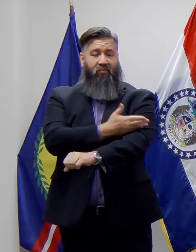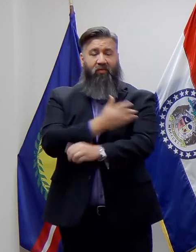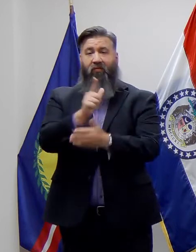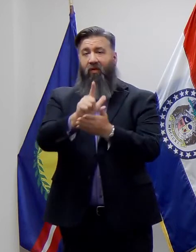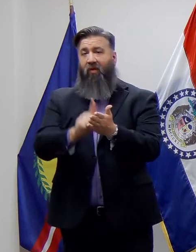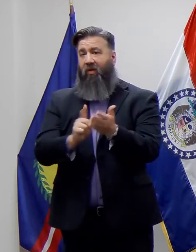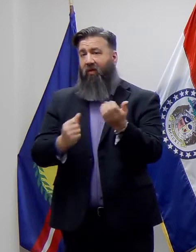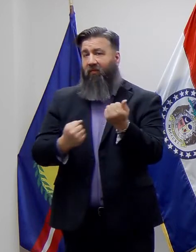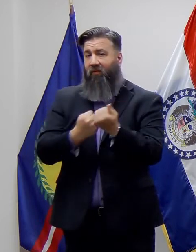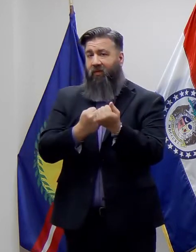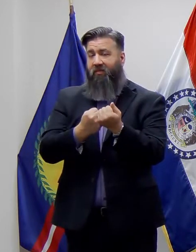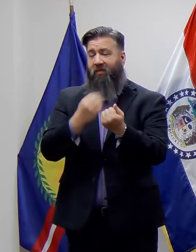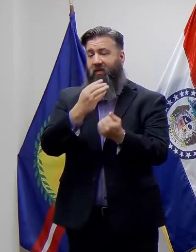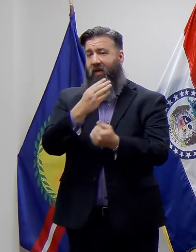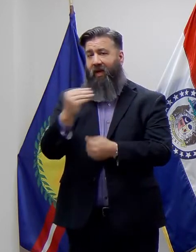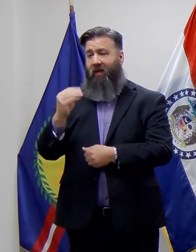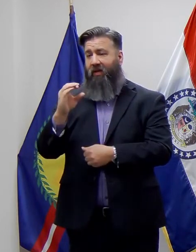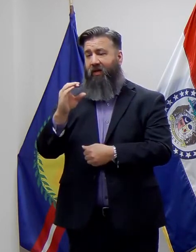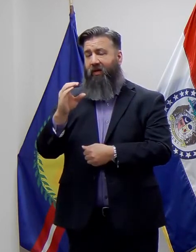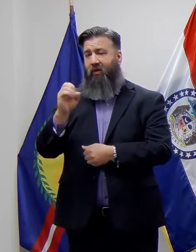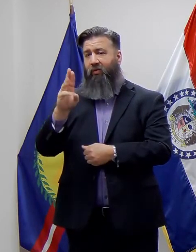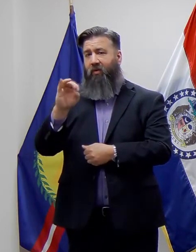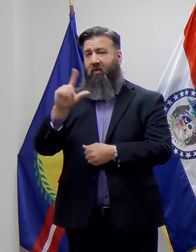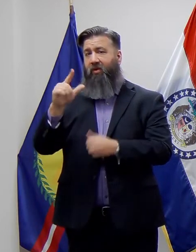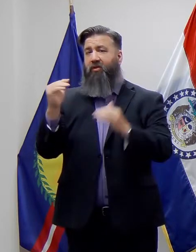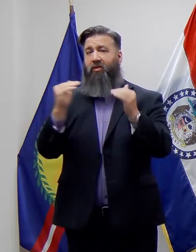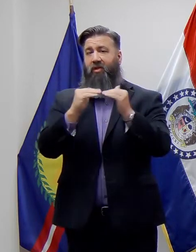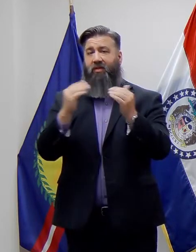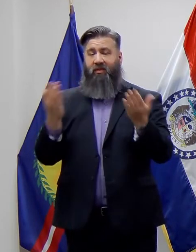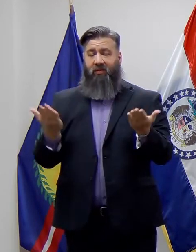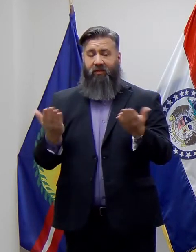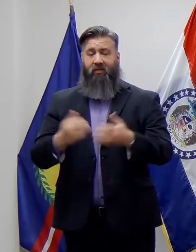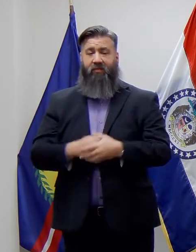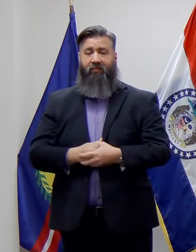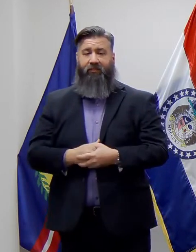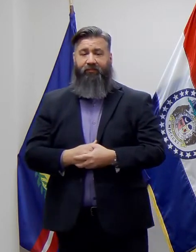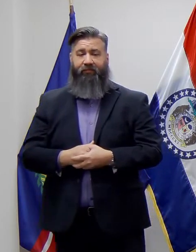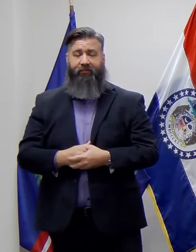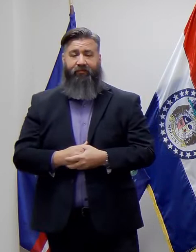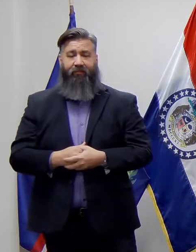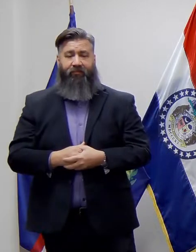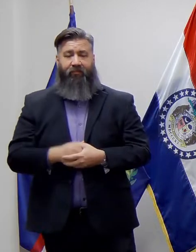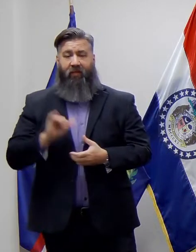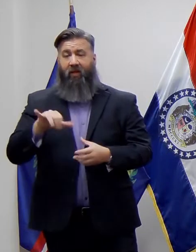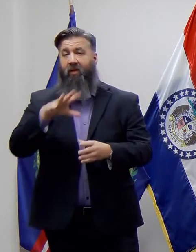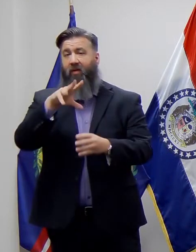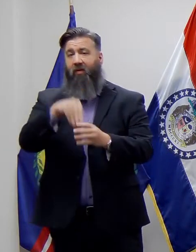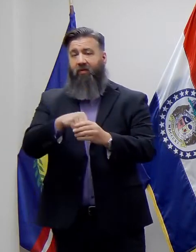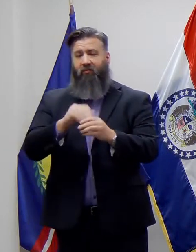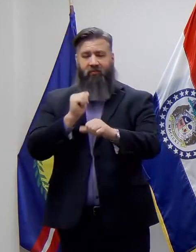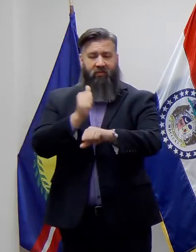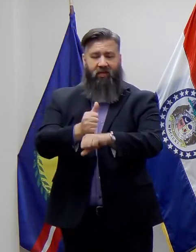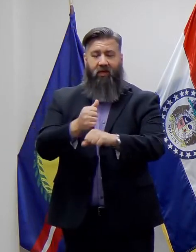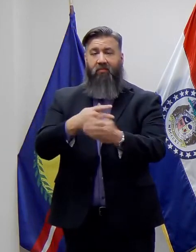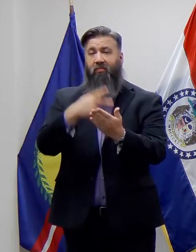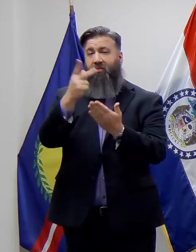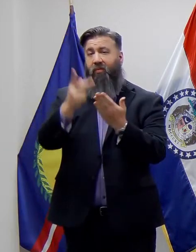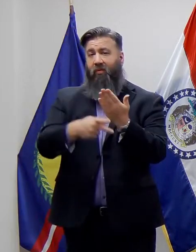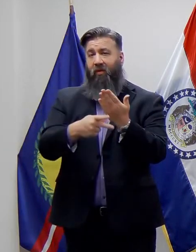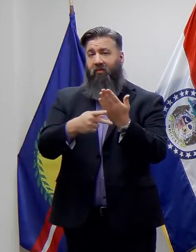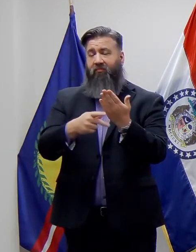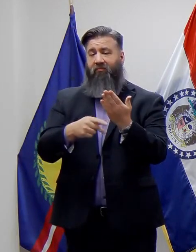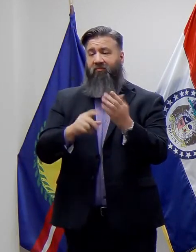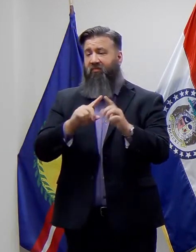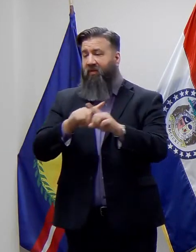enforcement and criminal justice in St. Louis County. That includes developing programs and projects that enhance